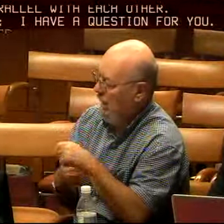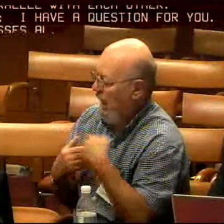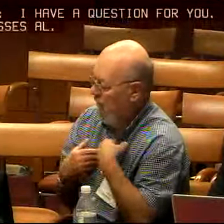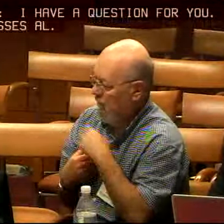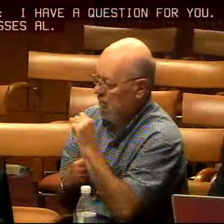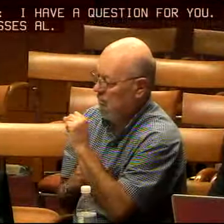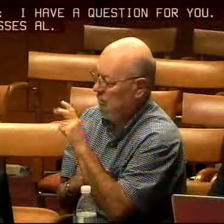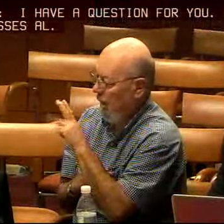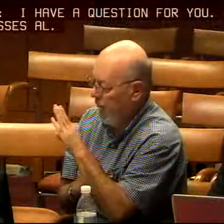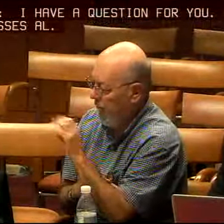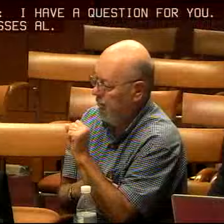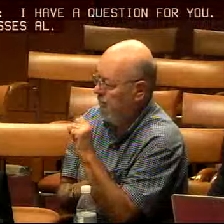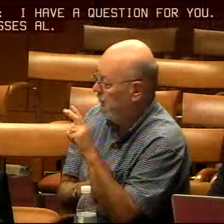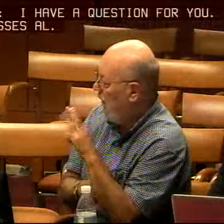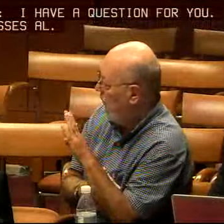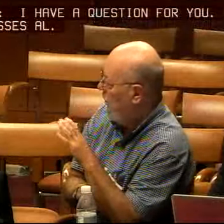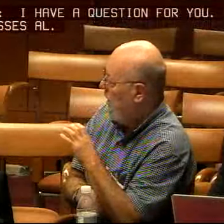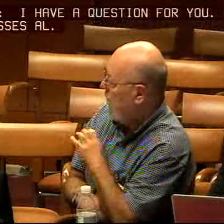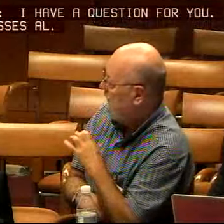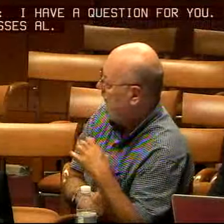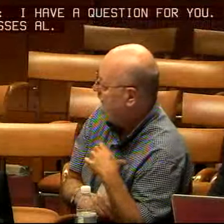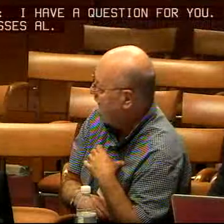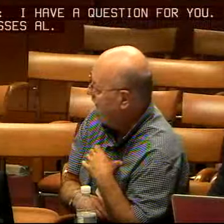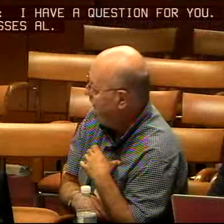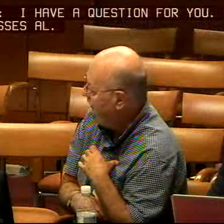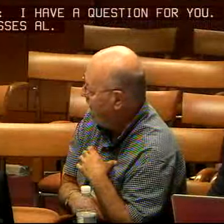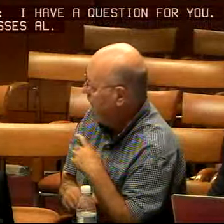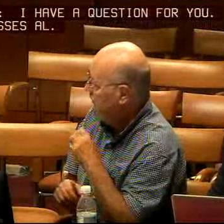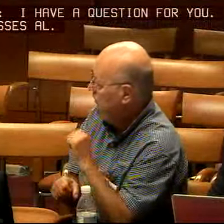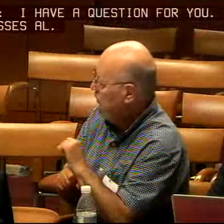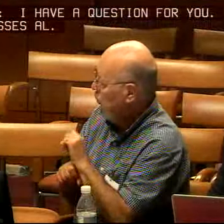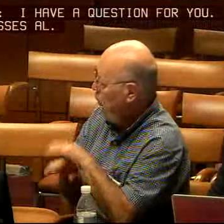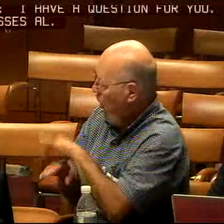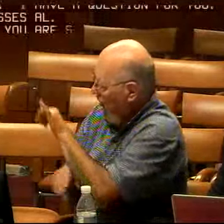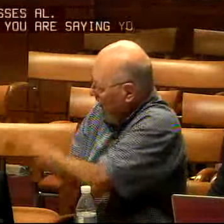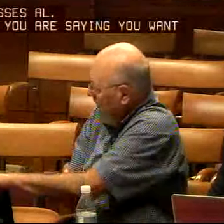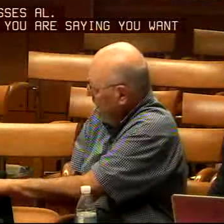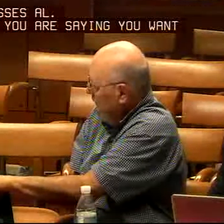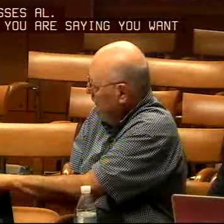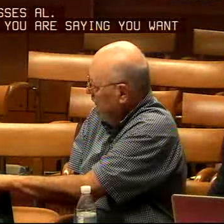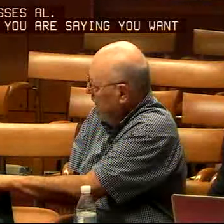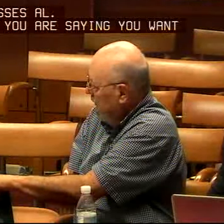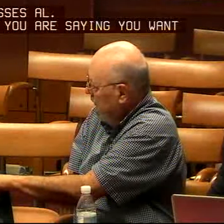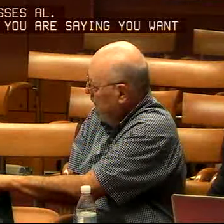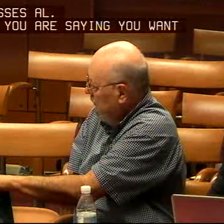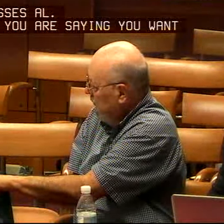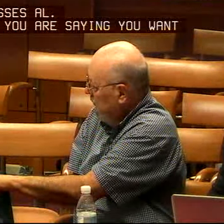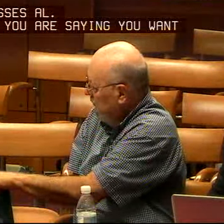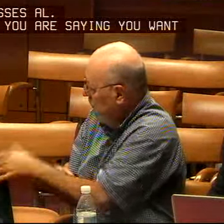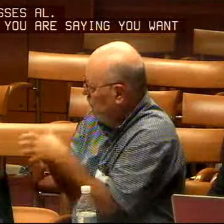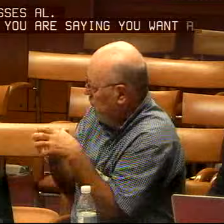So you're saying that you want a subcommittee of the subcommittee to work on this? Is that what you're